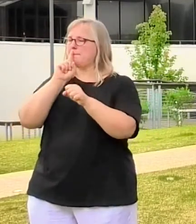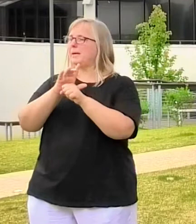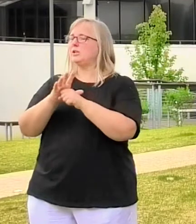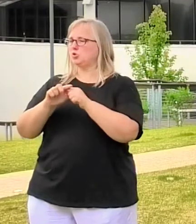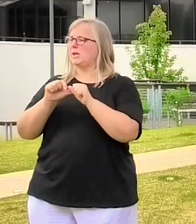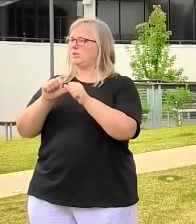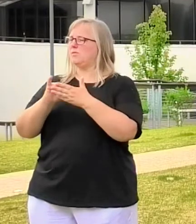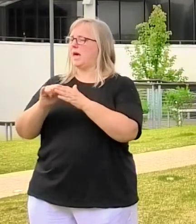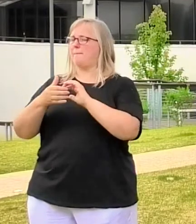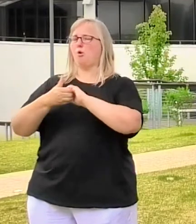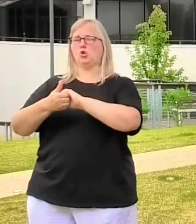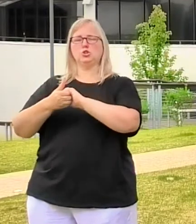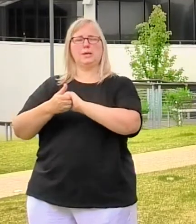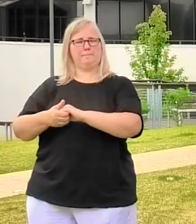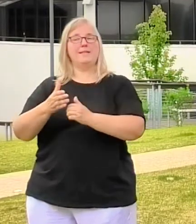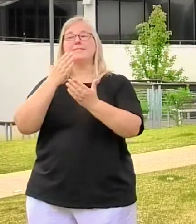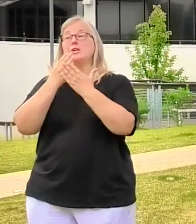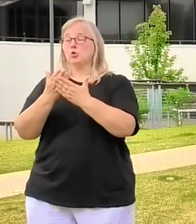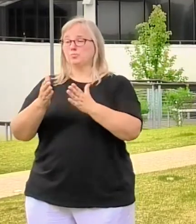that partnership. Thank you.